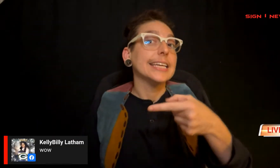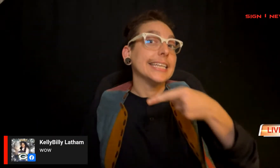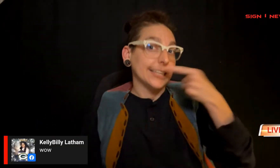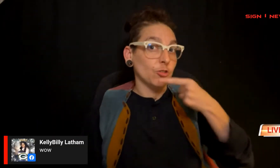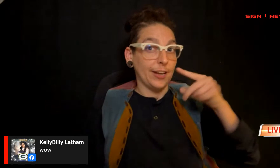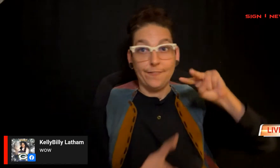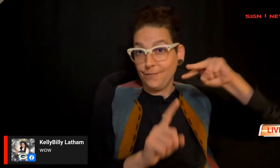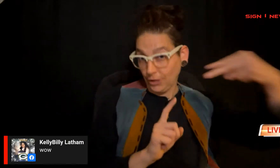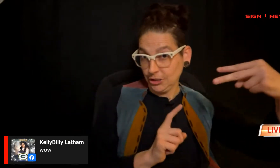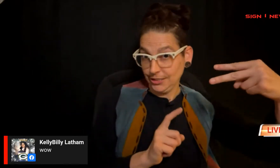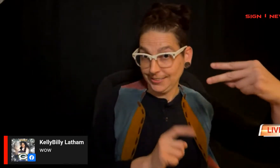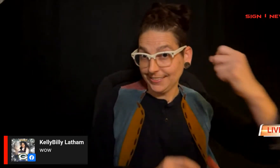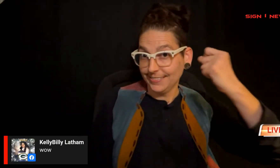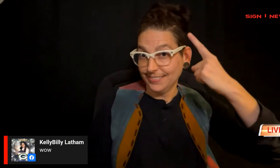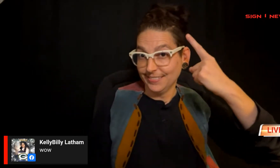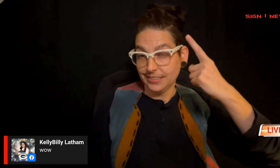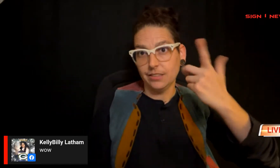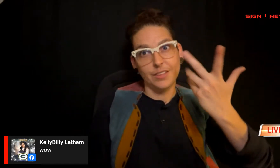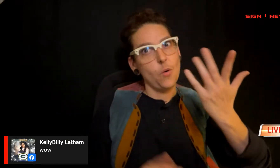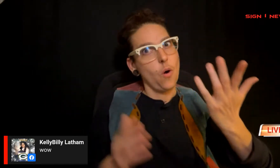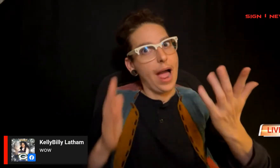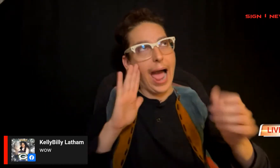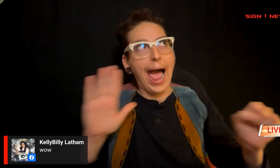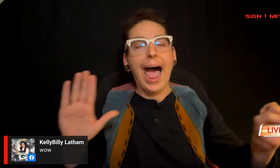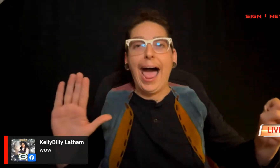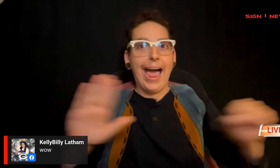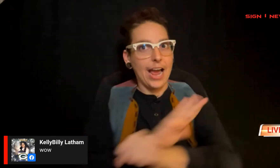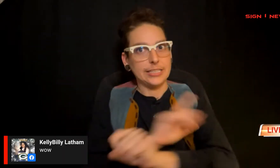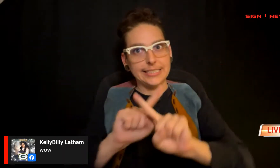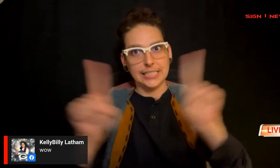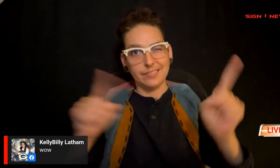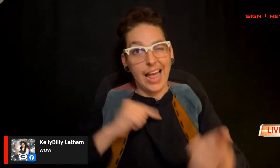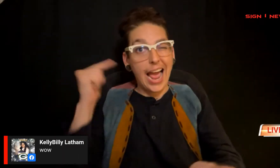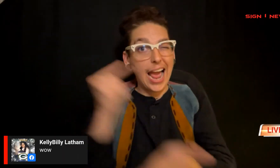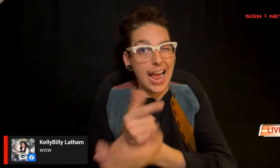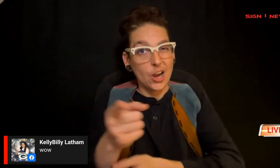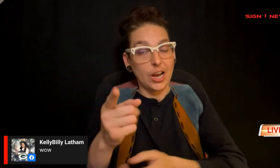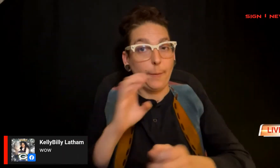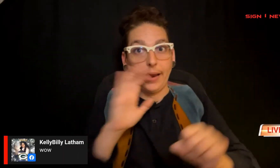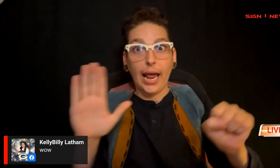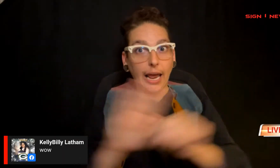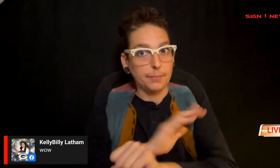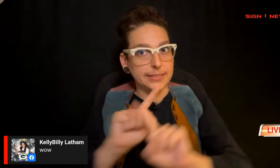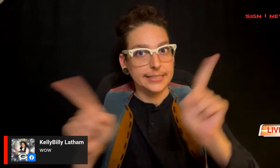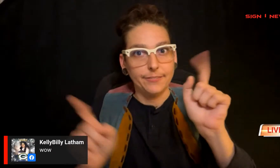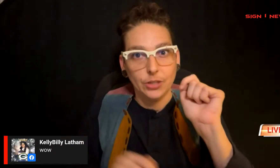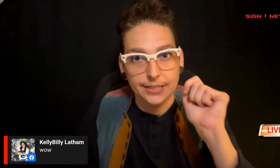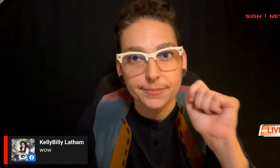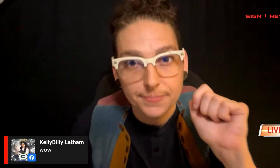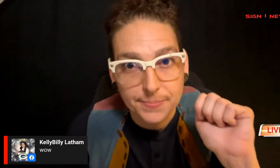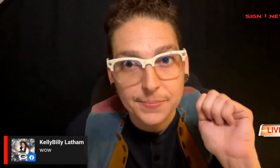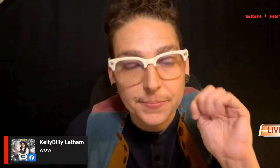from a deaf perspective, not from a hearing perspective. It would be completely different, I guarantee you